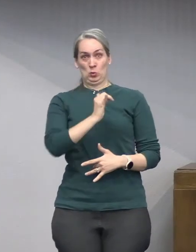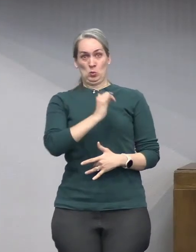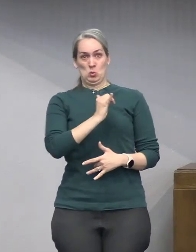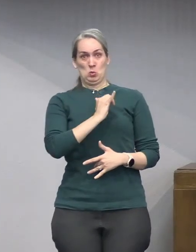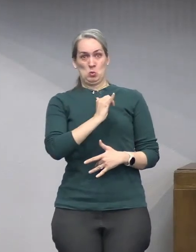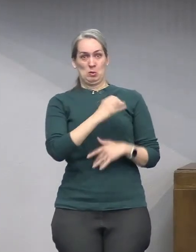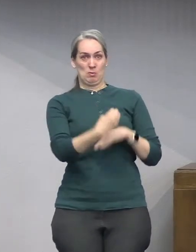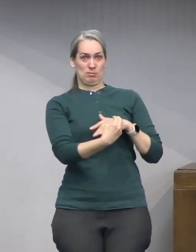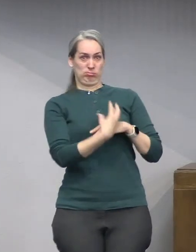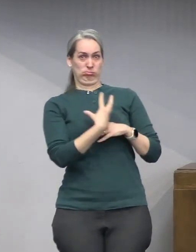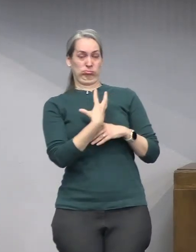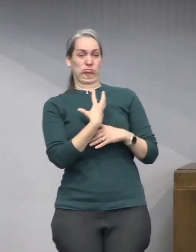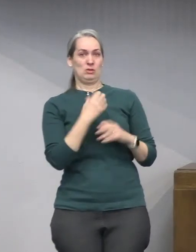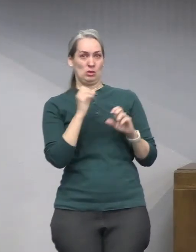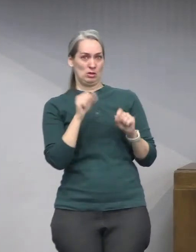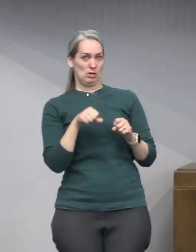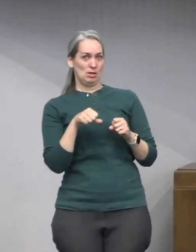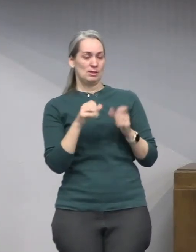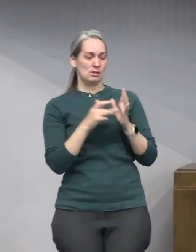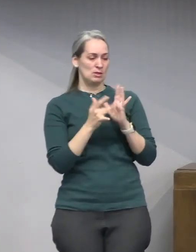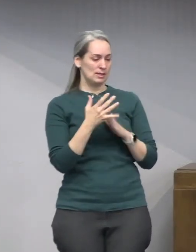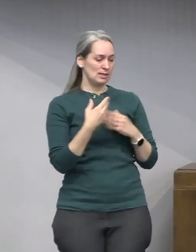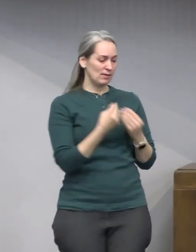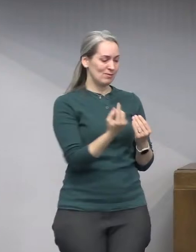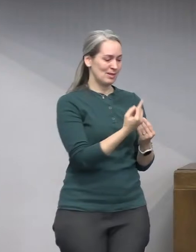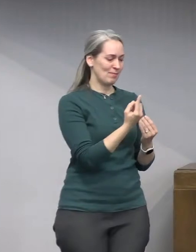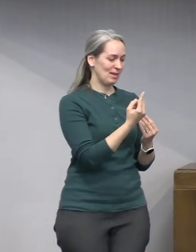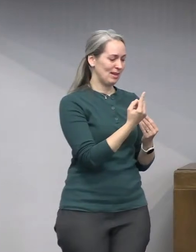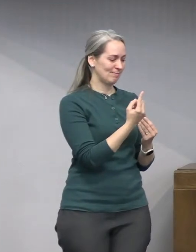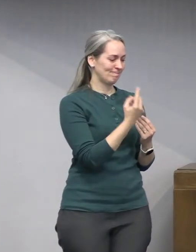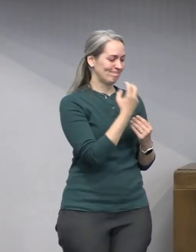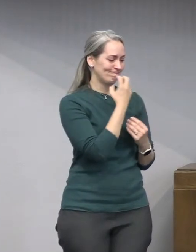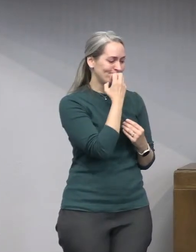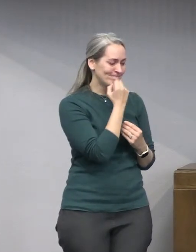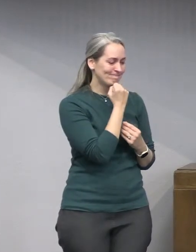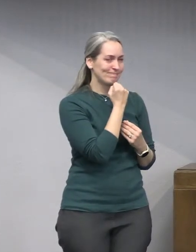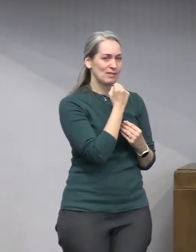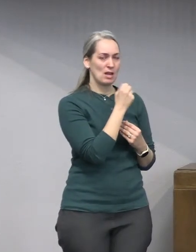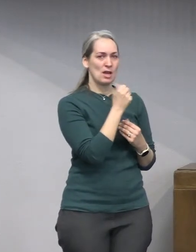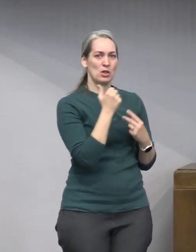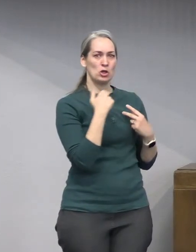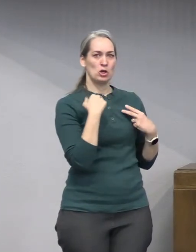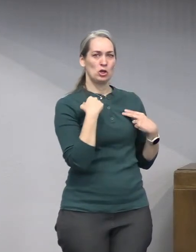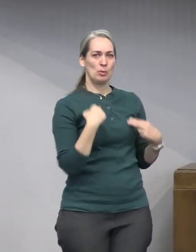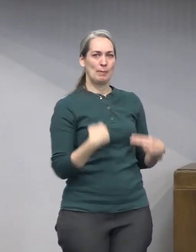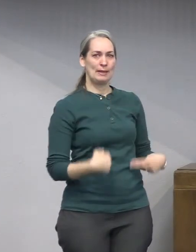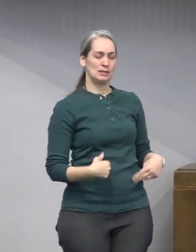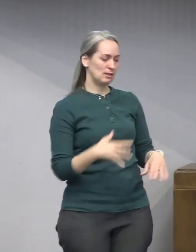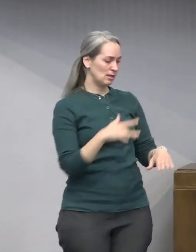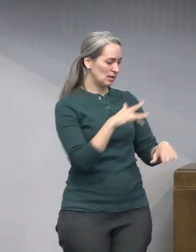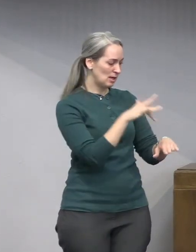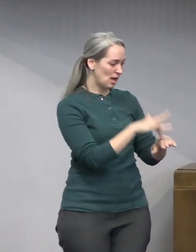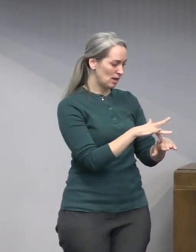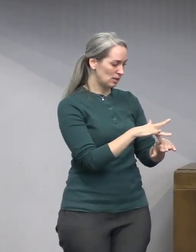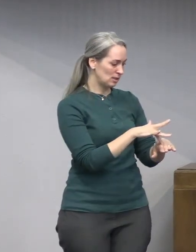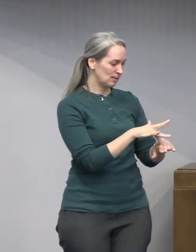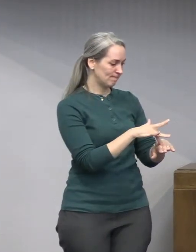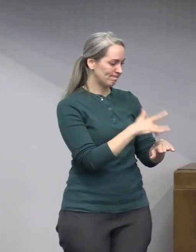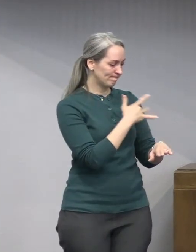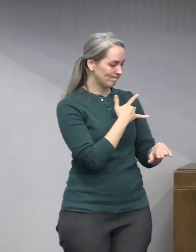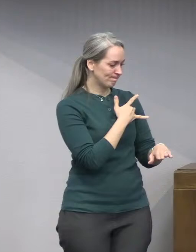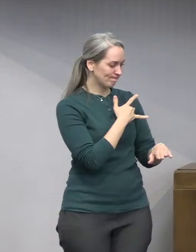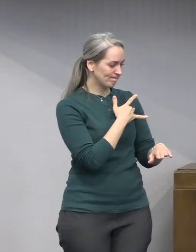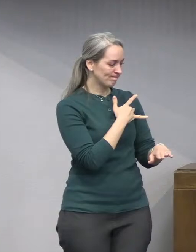he hadn't had in a long time, the simple touch of another human being. Compassion